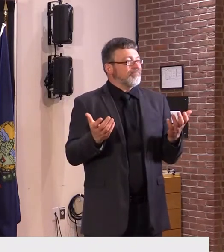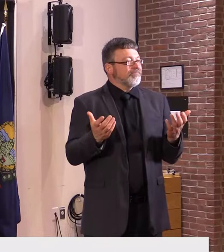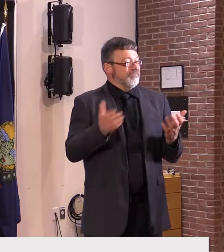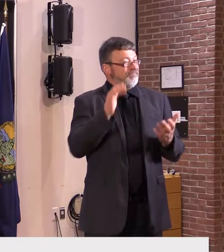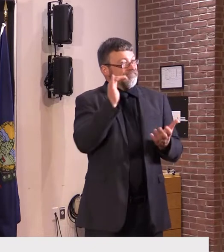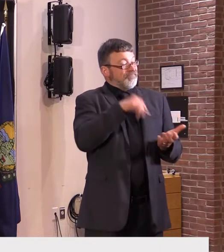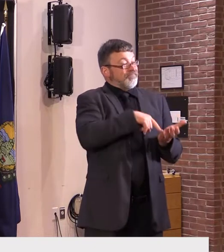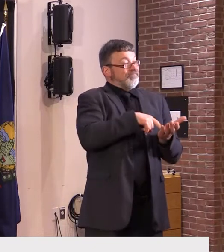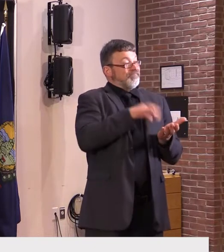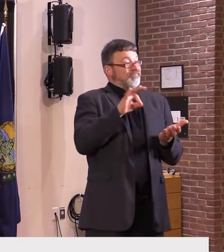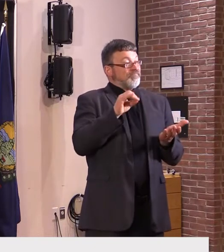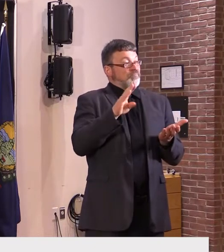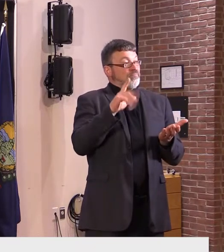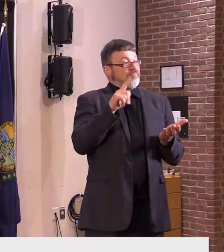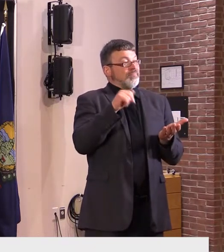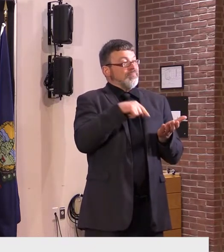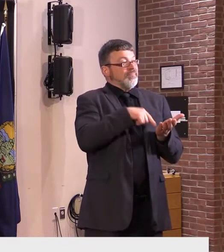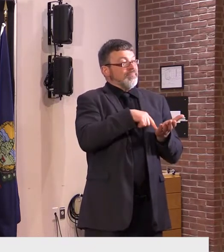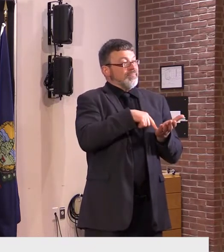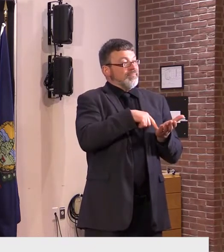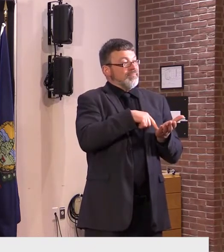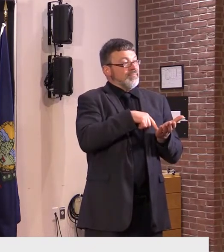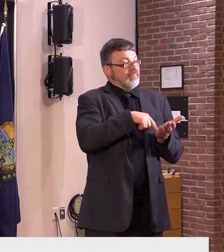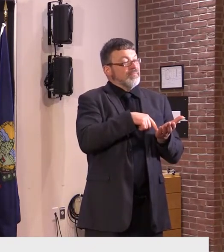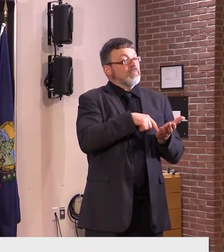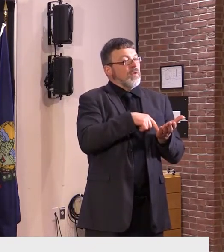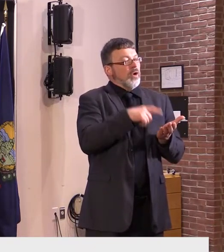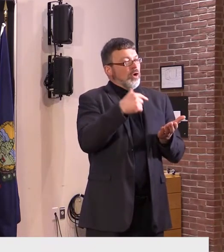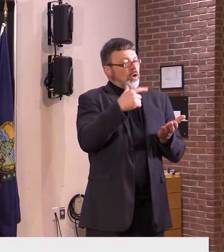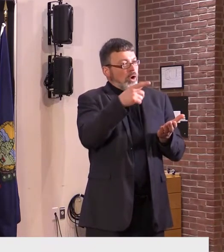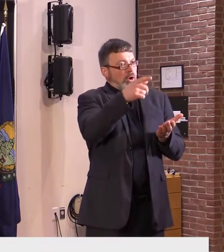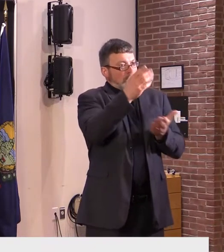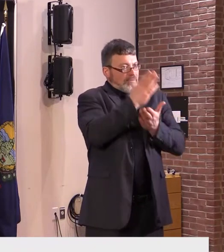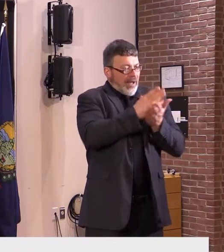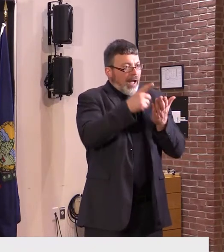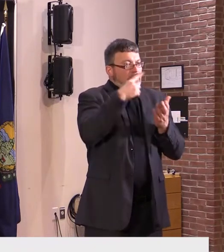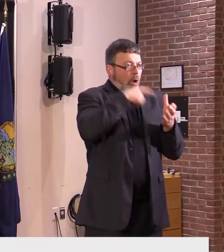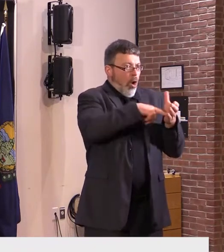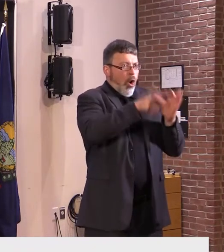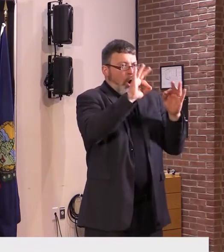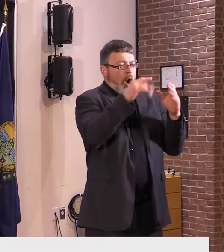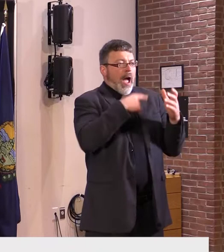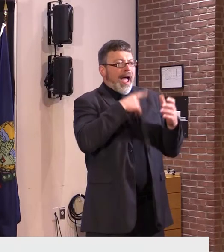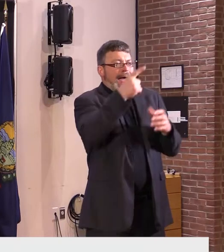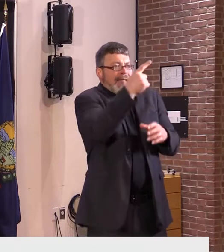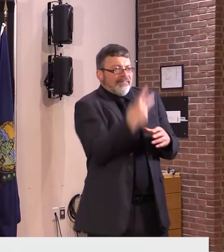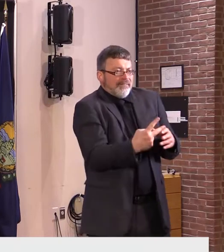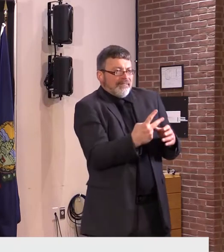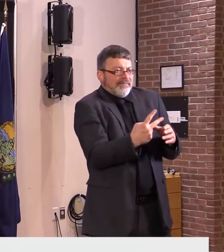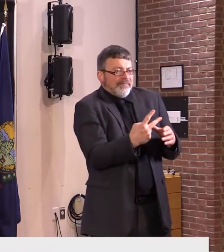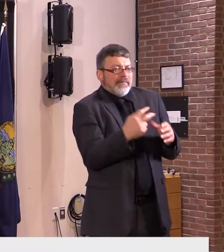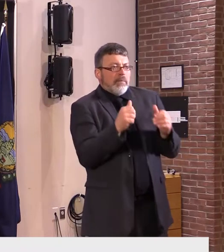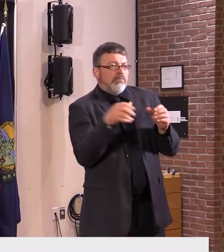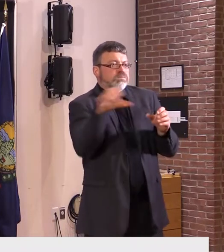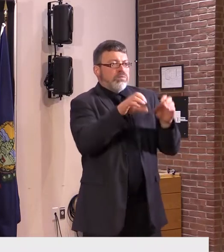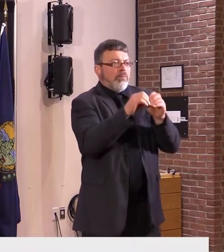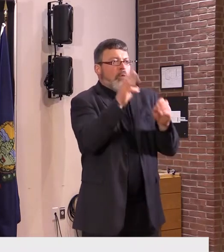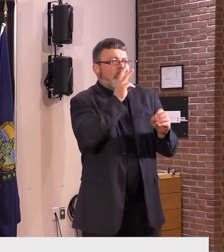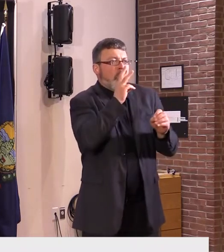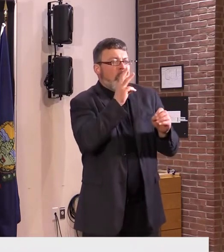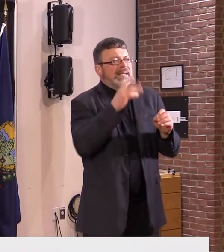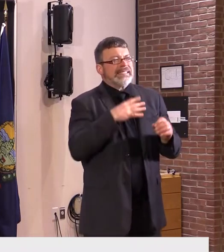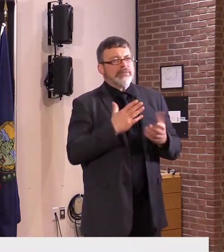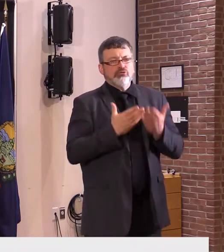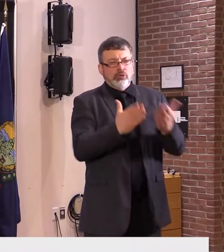formula. And last, pay close attention to the online retailers of infant formula to ensure they